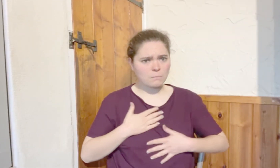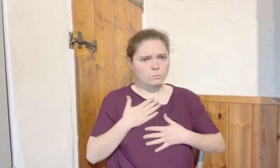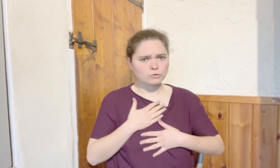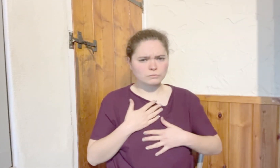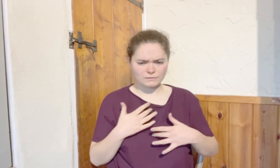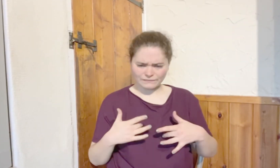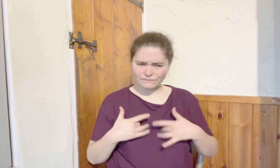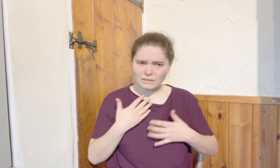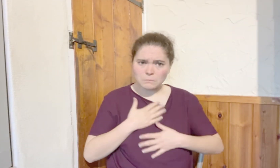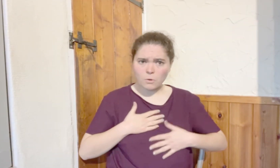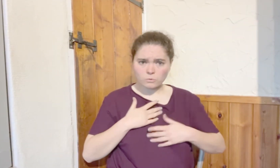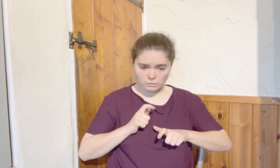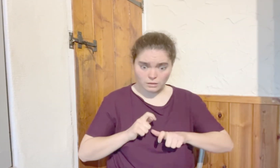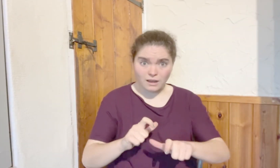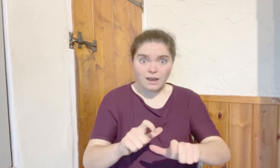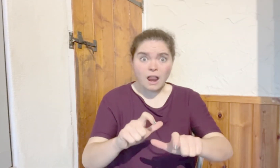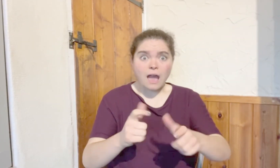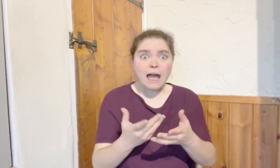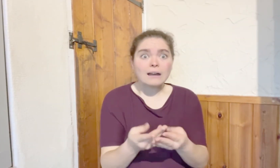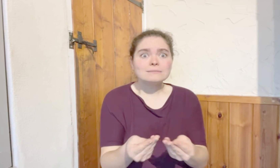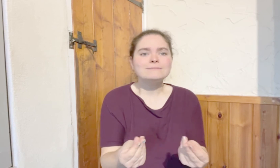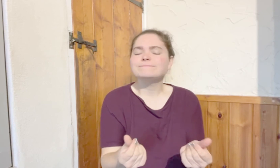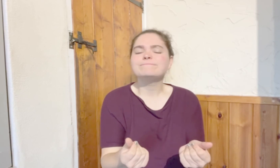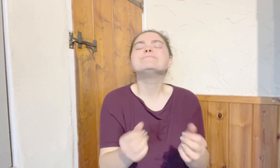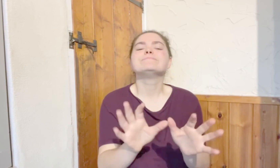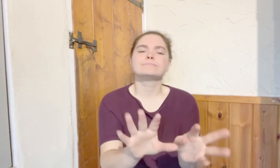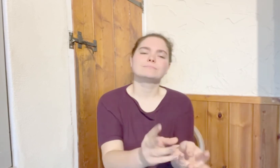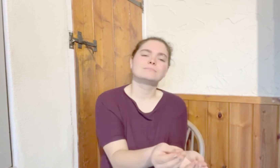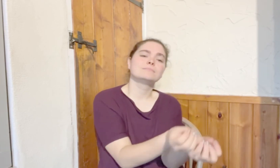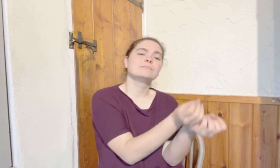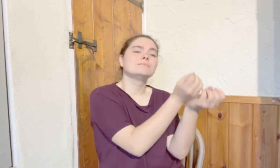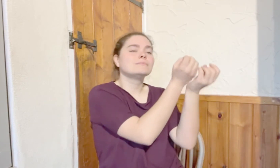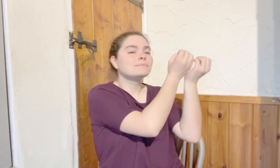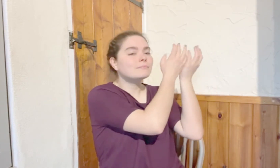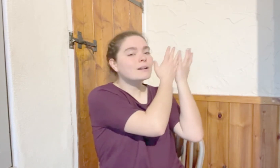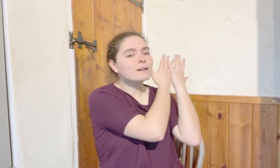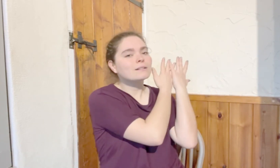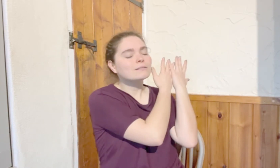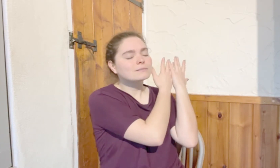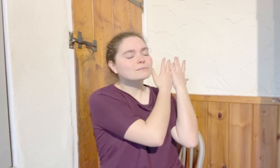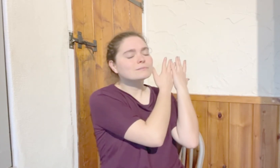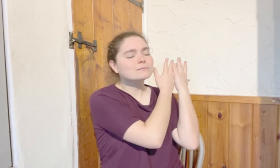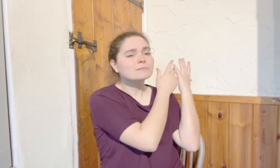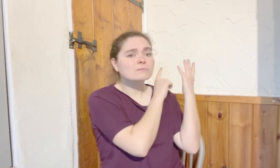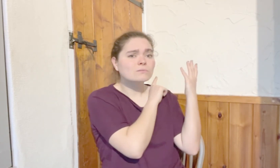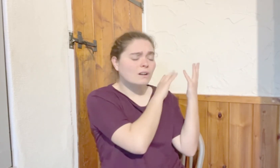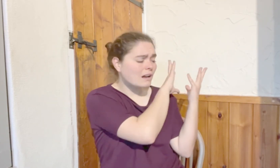Feelings and emotions. Feelings and emotions that will never last. We should put them behind us, back